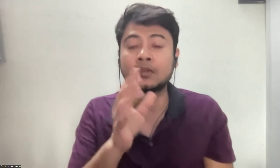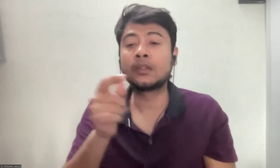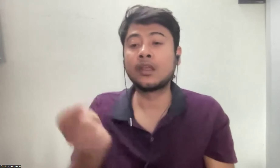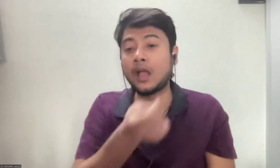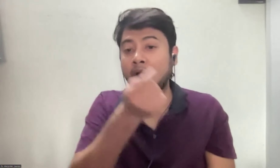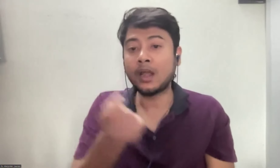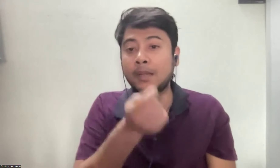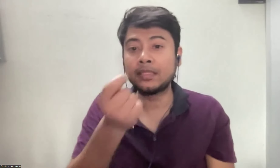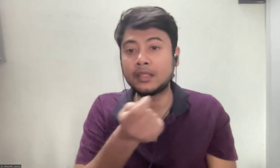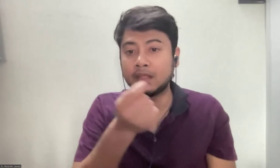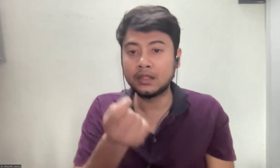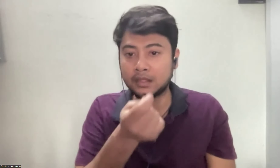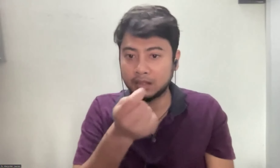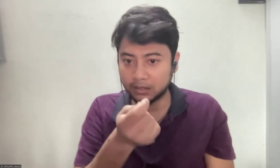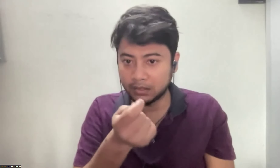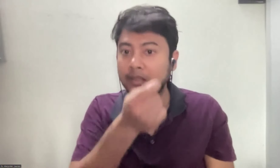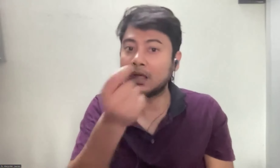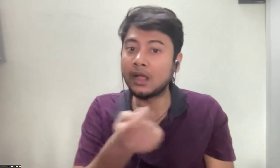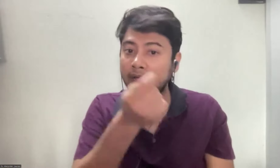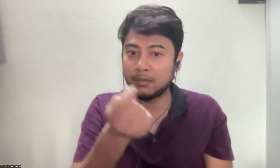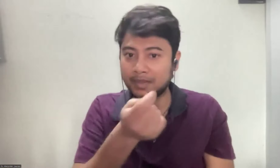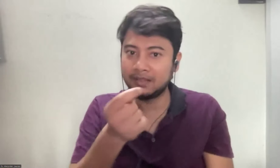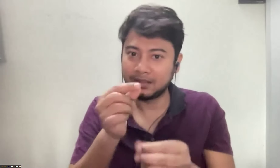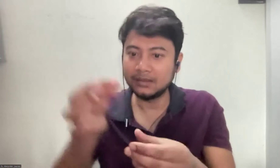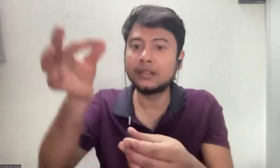stand on which you can fix the agarbatti.